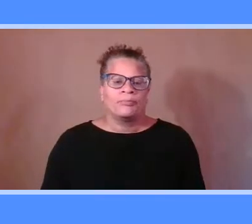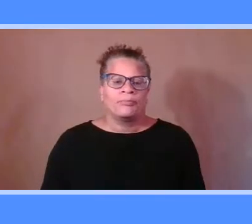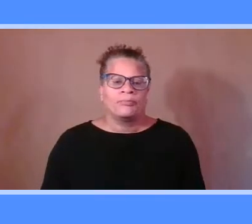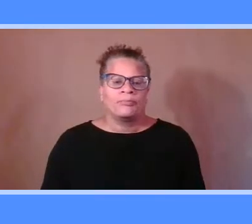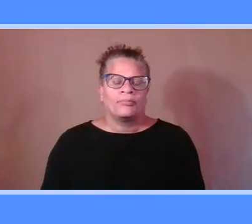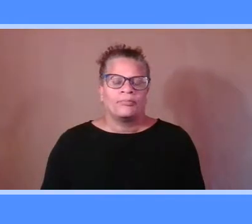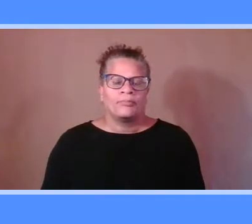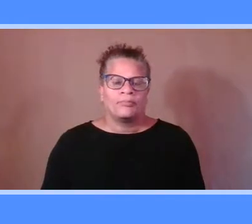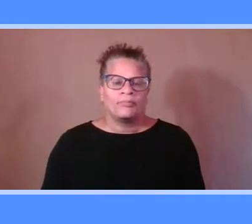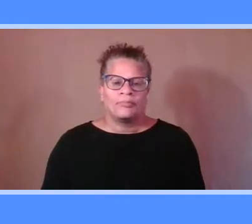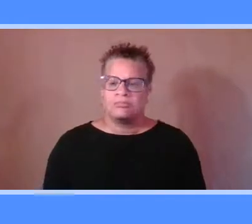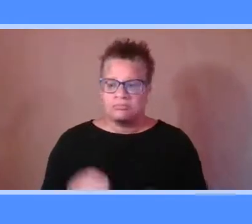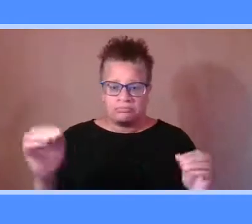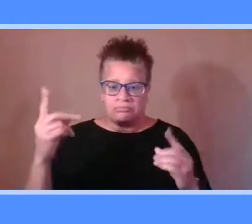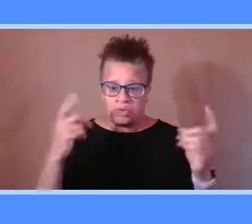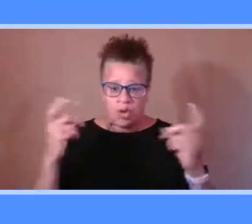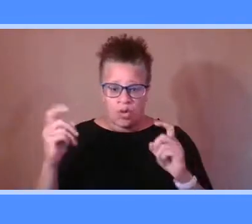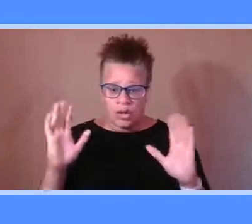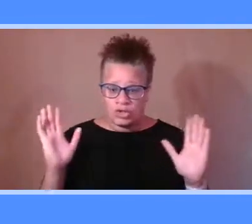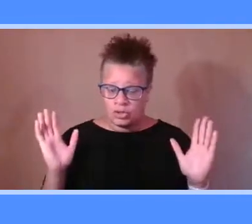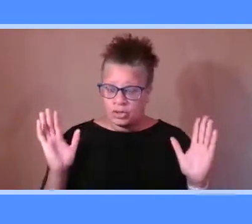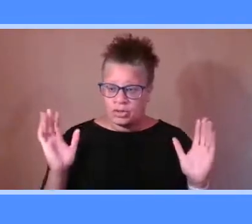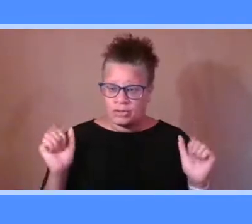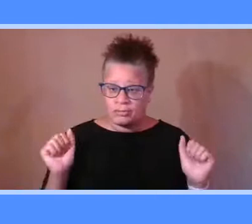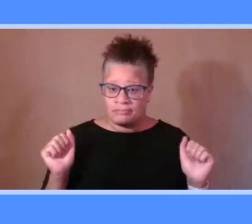But I'm not seeing any questions.